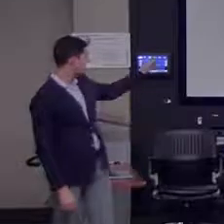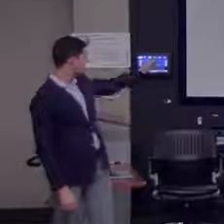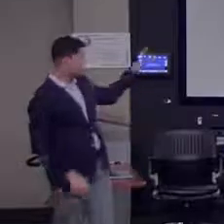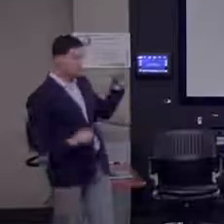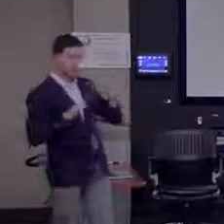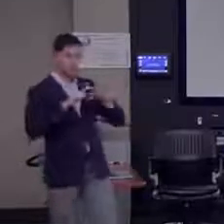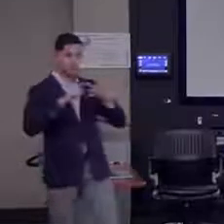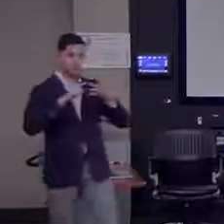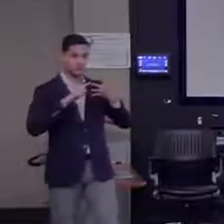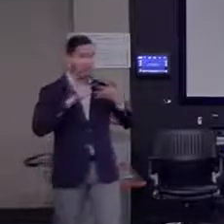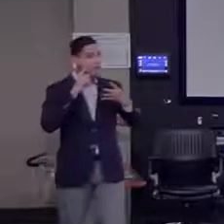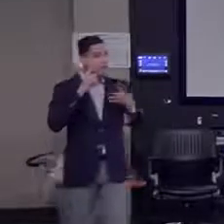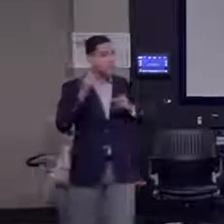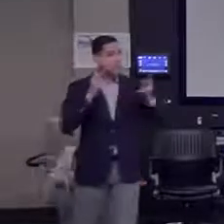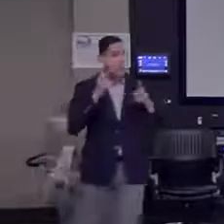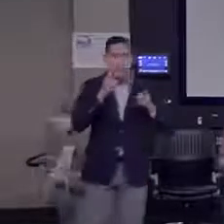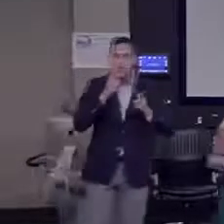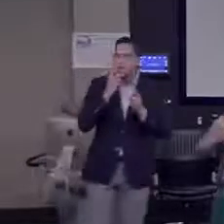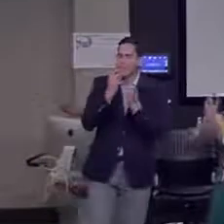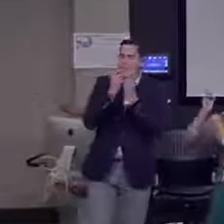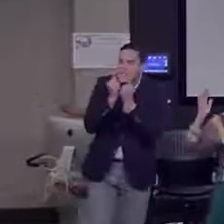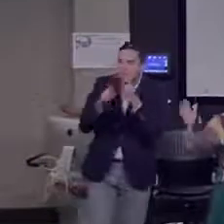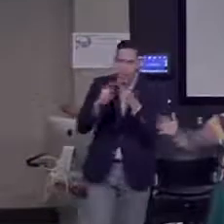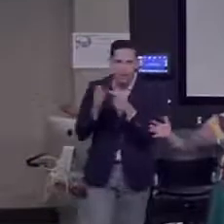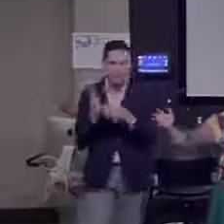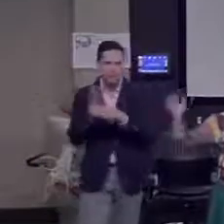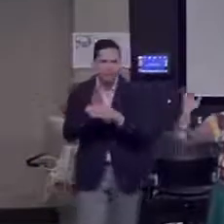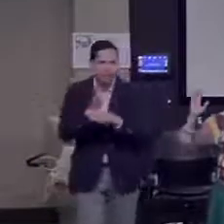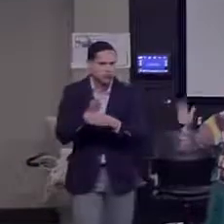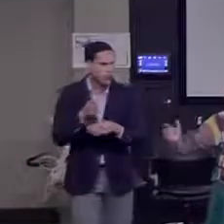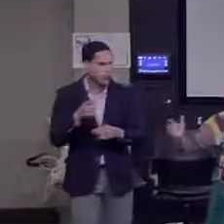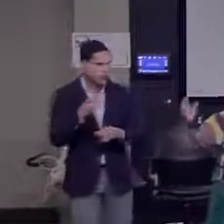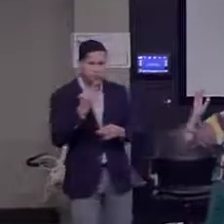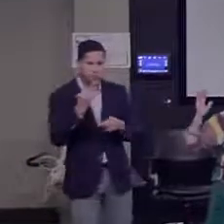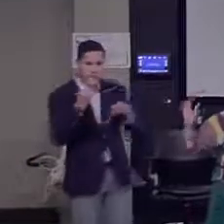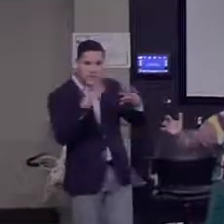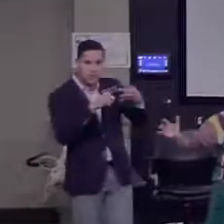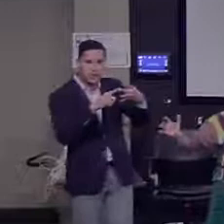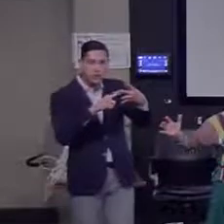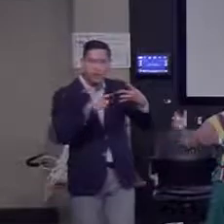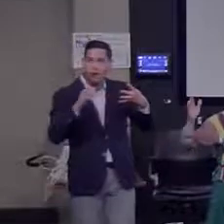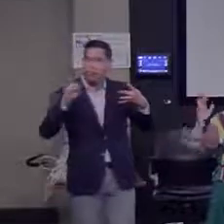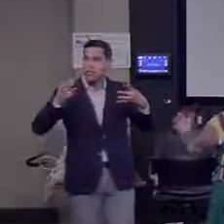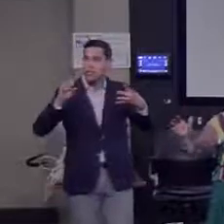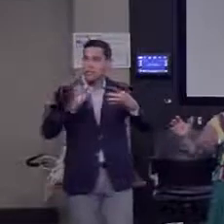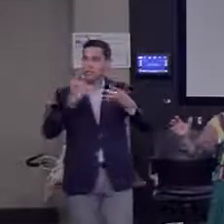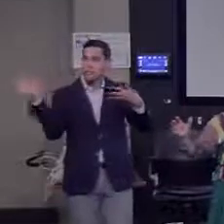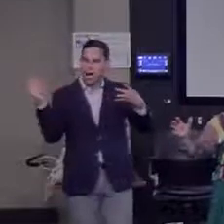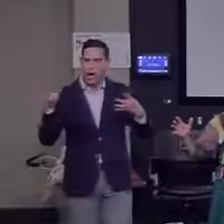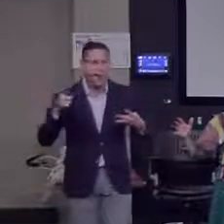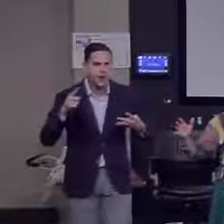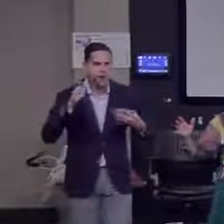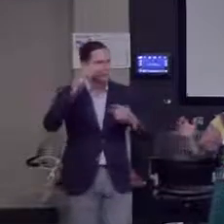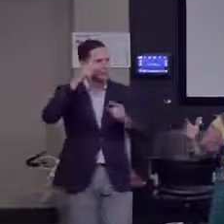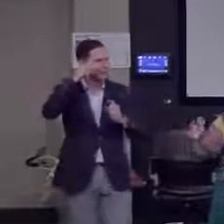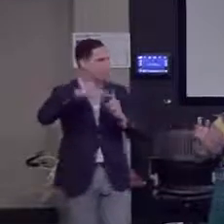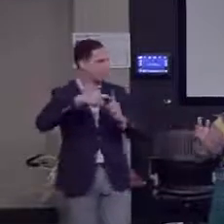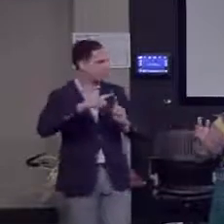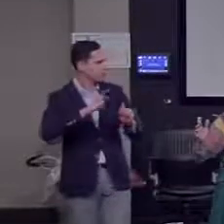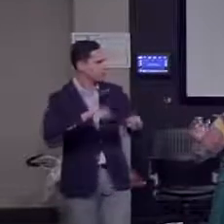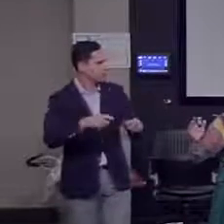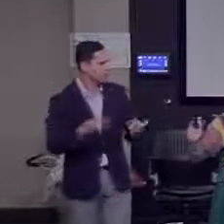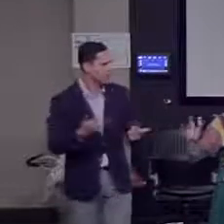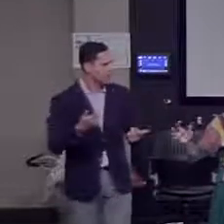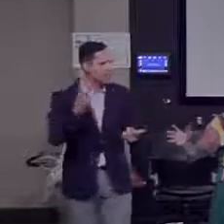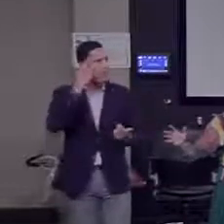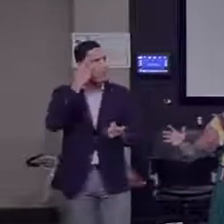really feel happy. Very optimistic, because poverty per se does not guarantee that children are going to